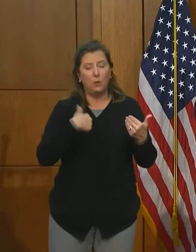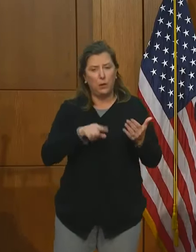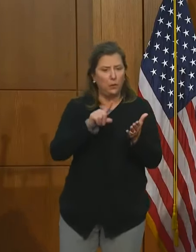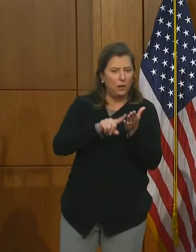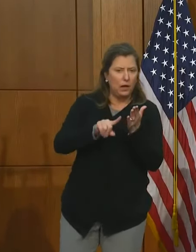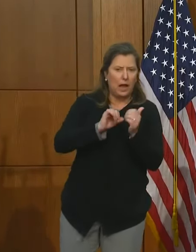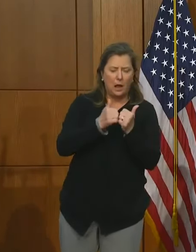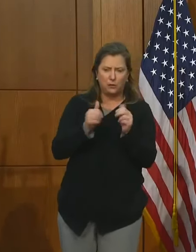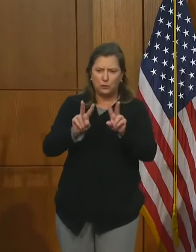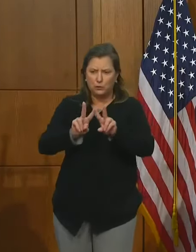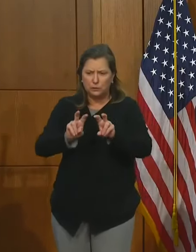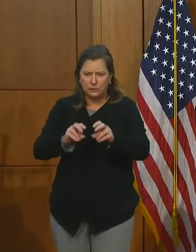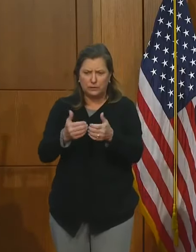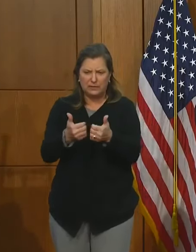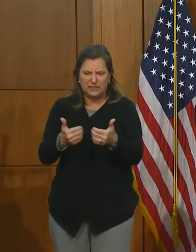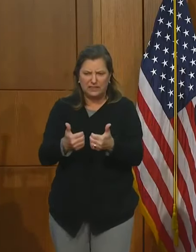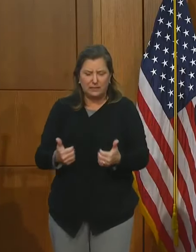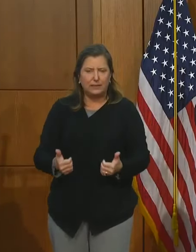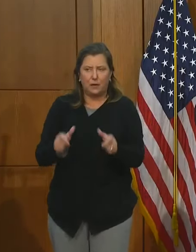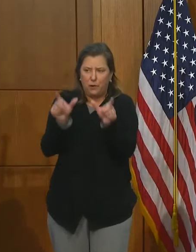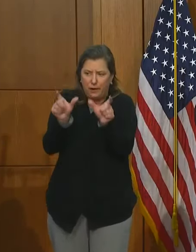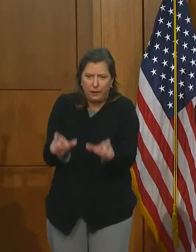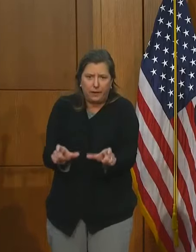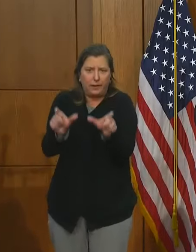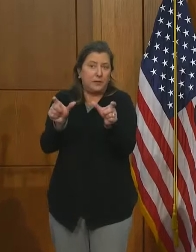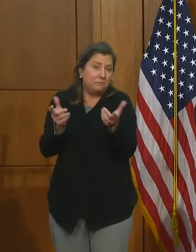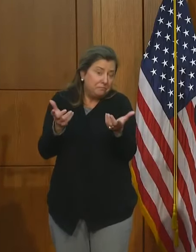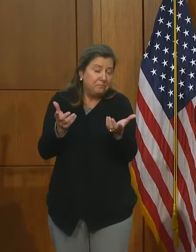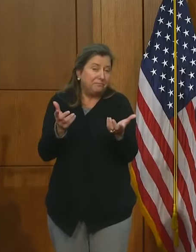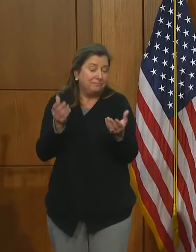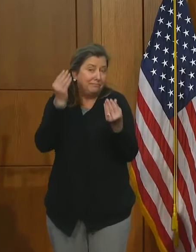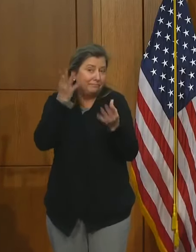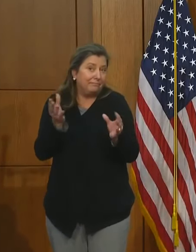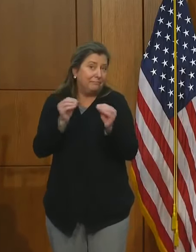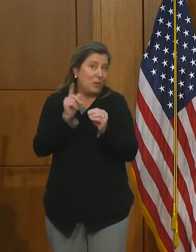how to untangle those, and more to come.